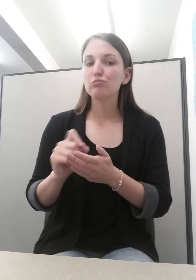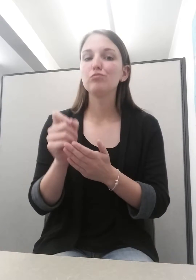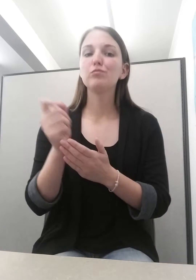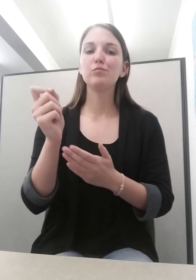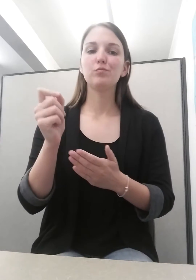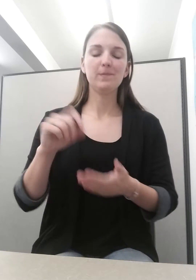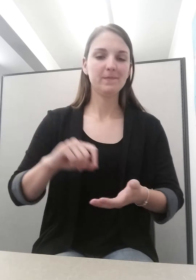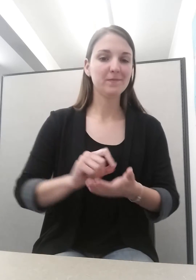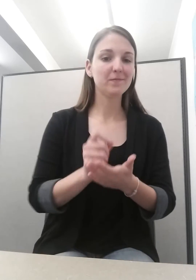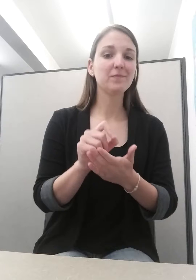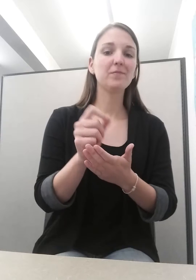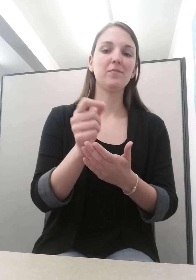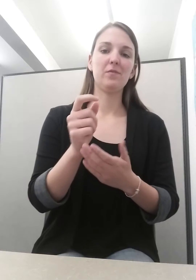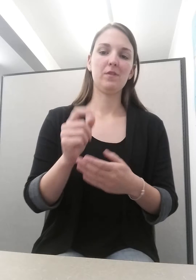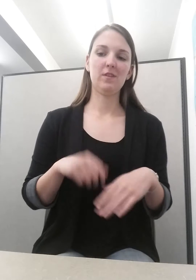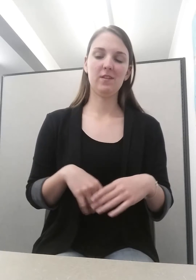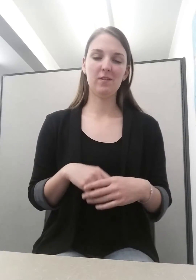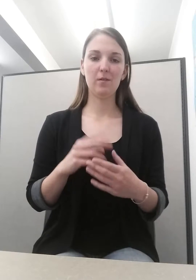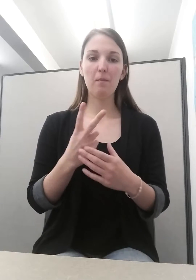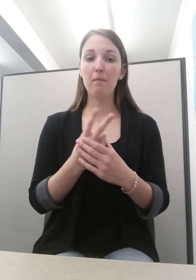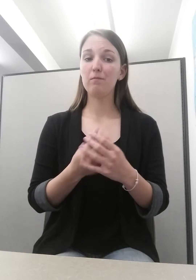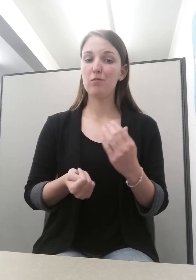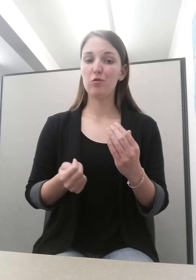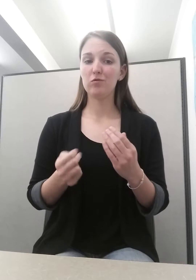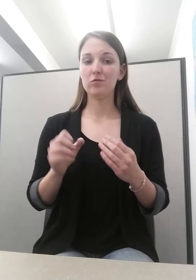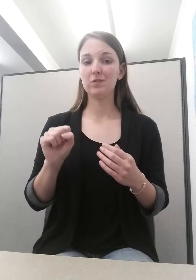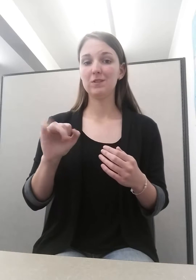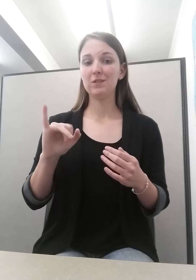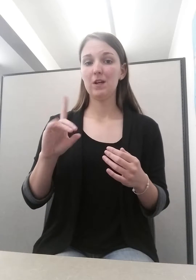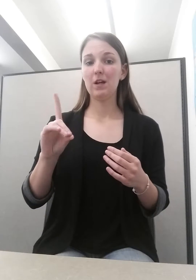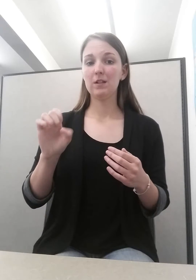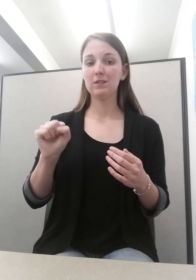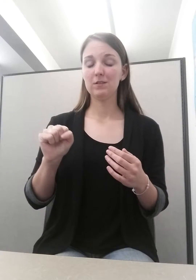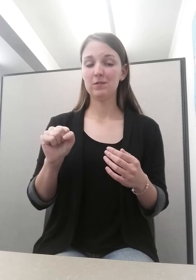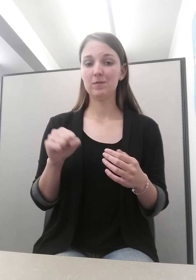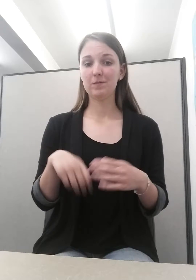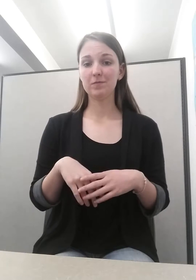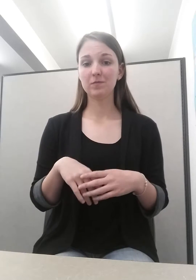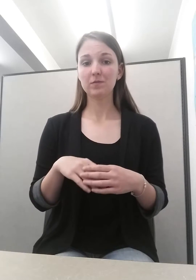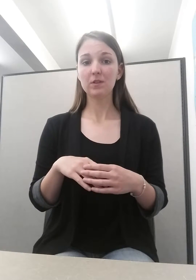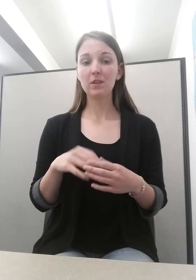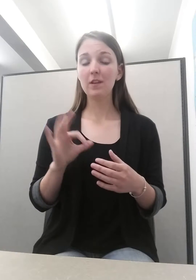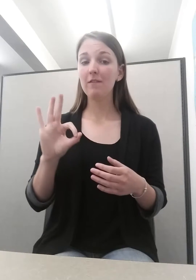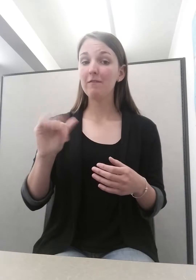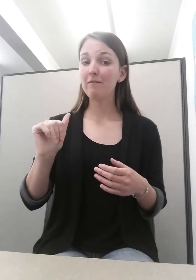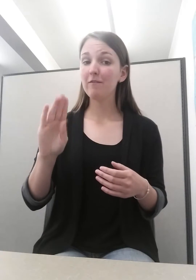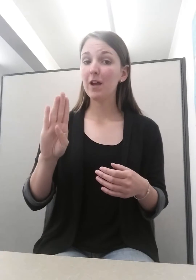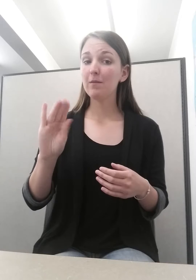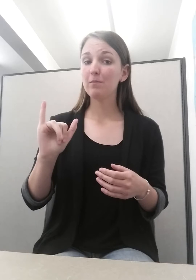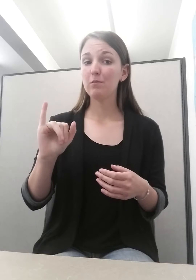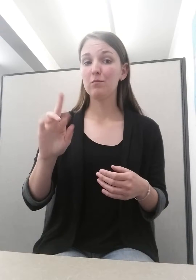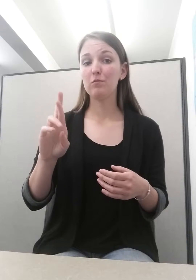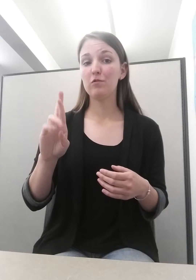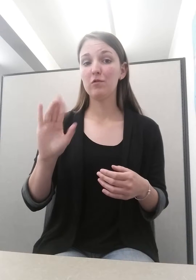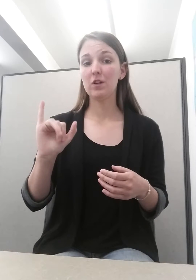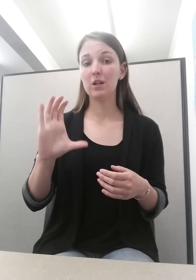It's very important to make sure that the fabric totally covers the zipper. So often when